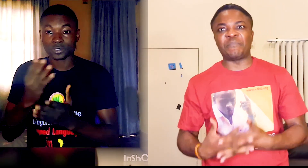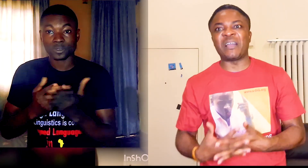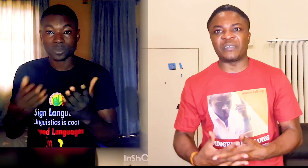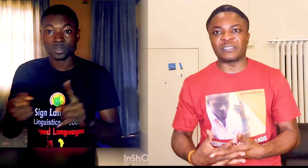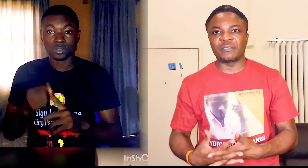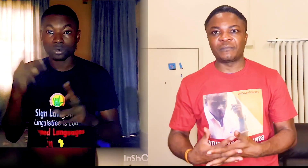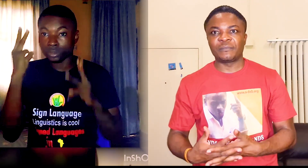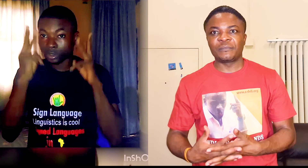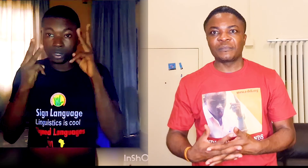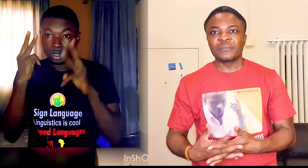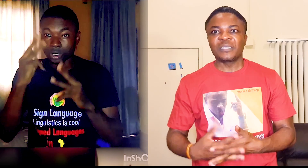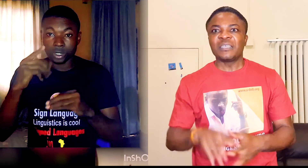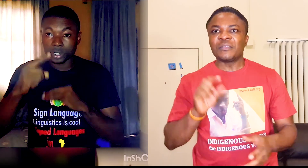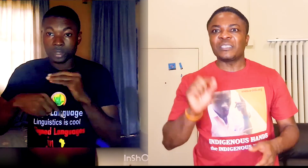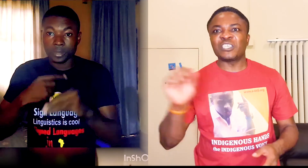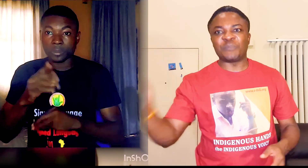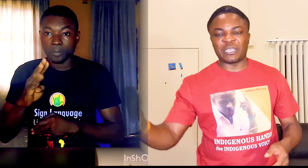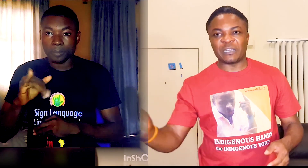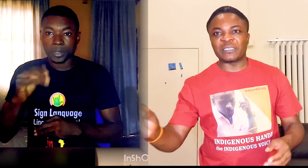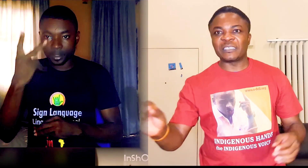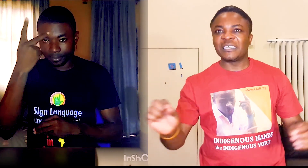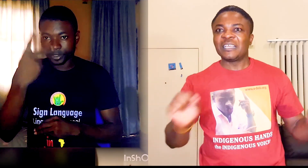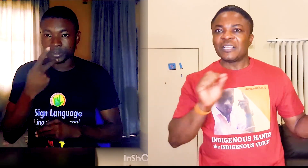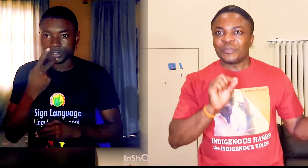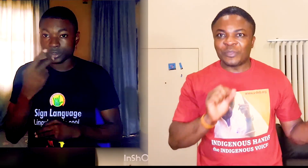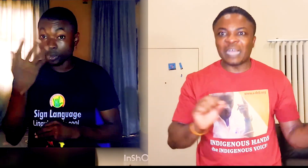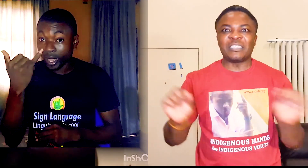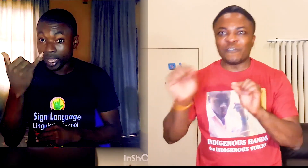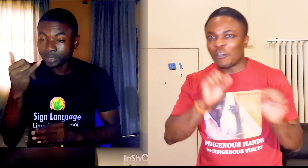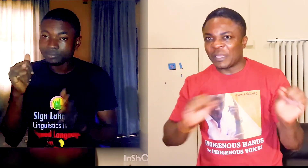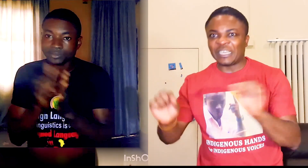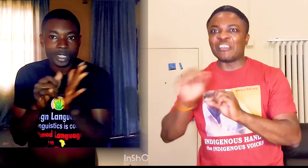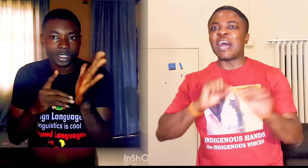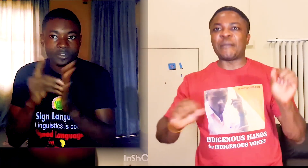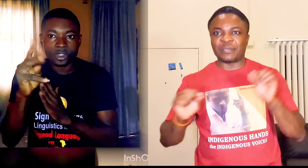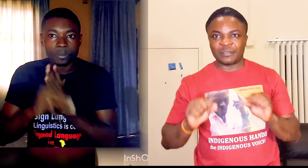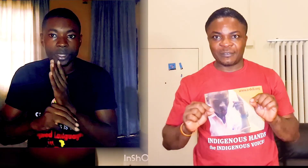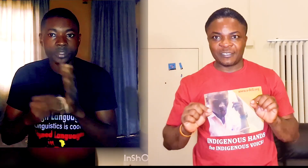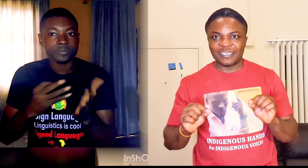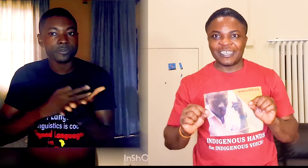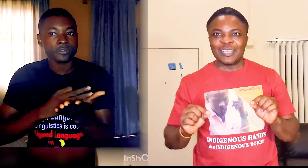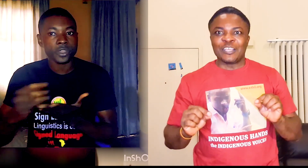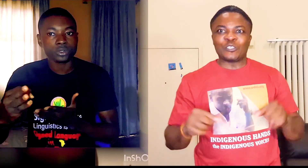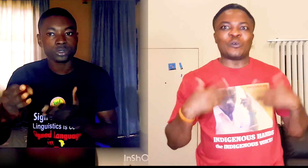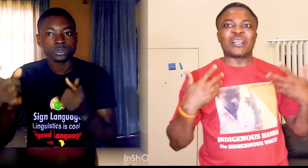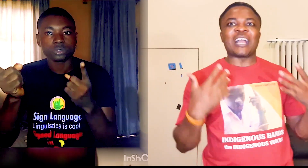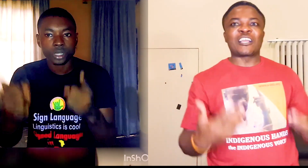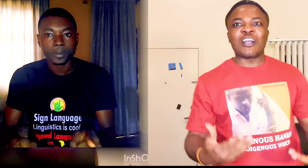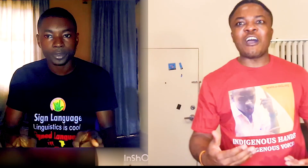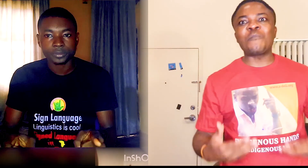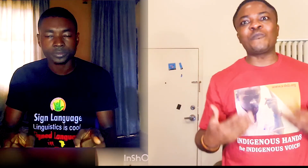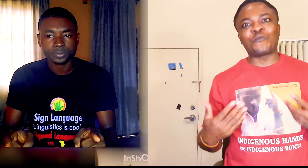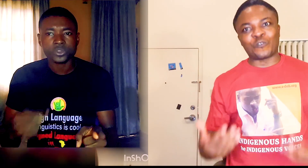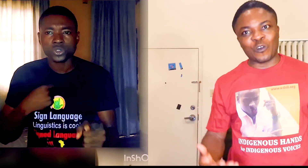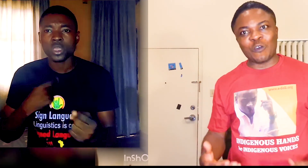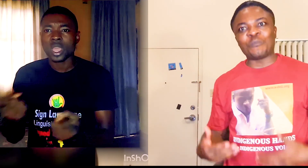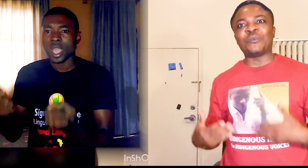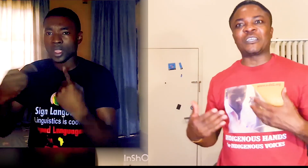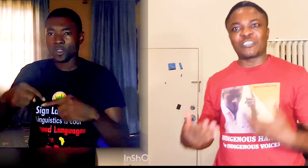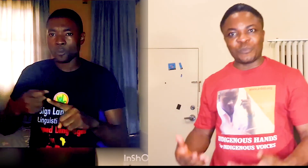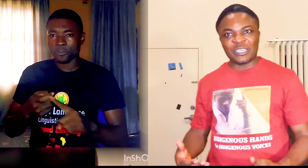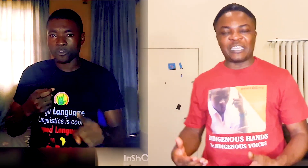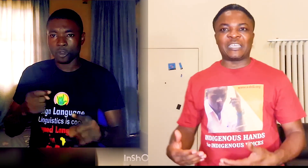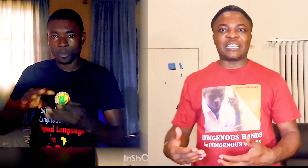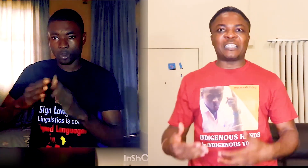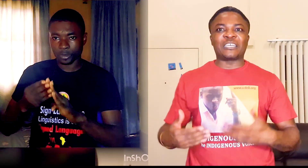by the parents. This is because that development did not happen. So I come from